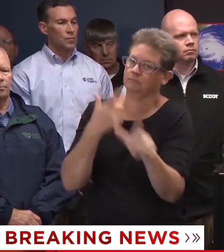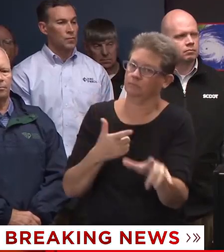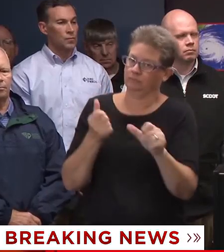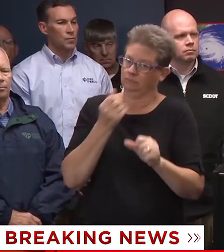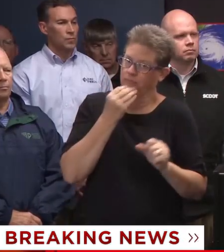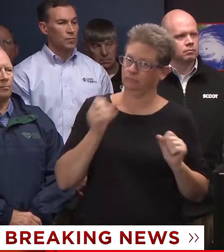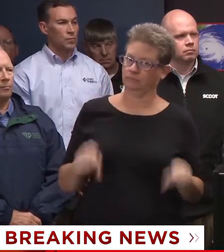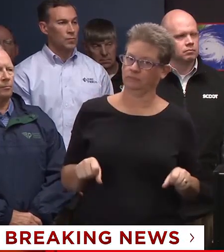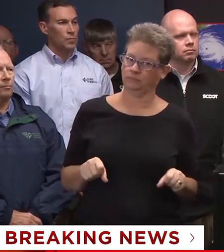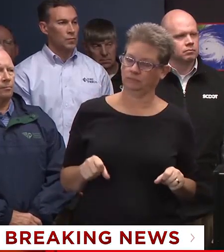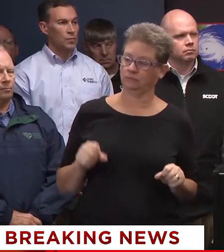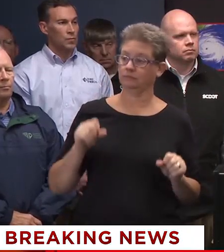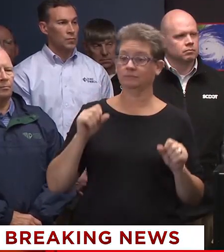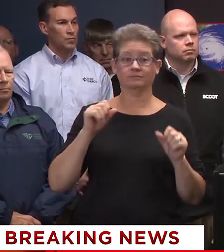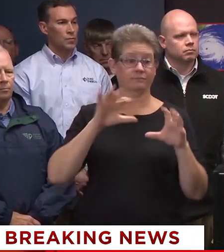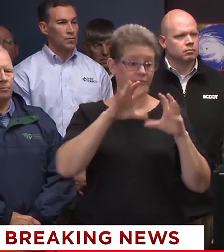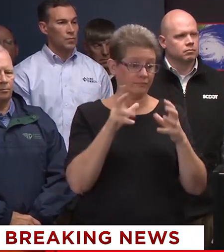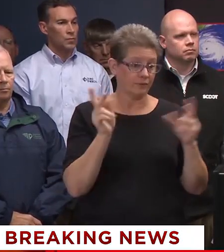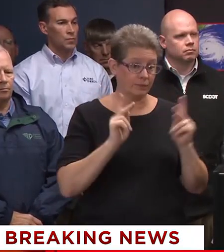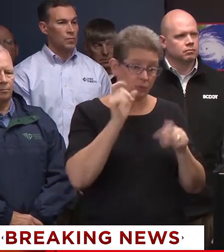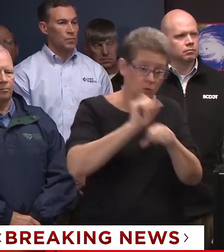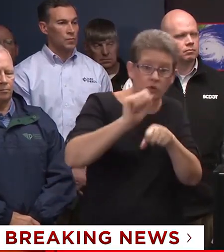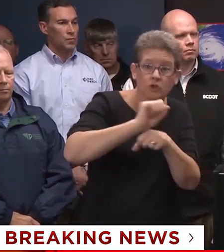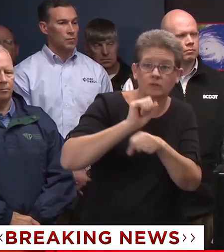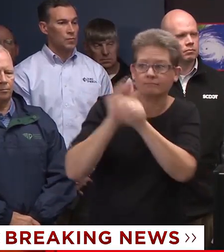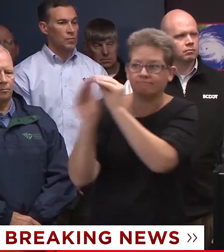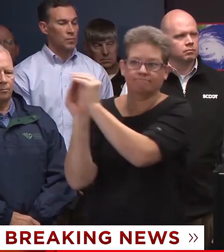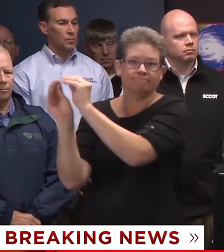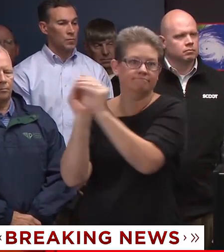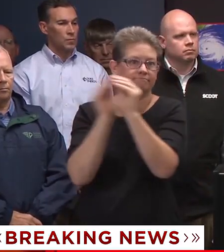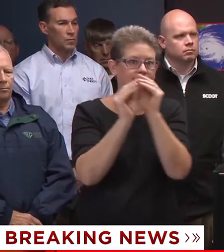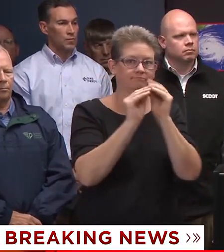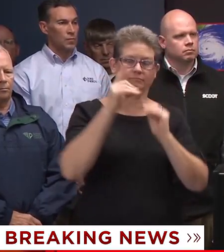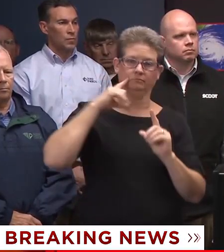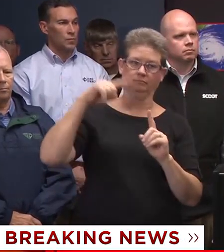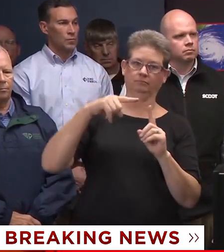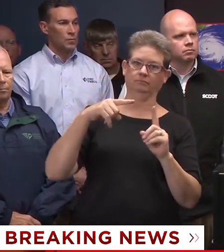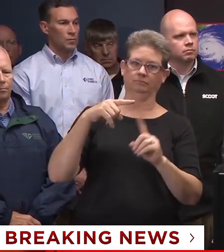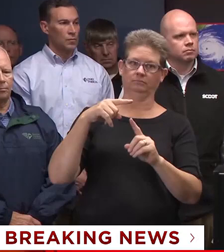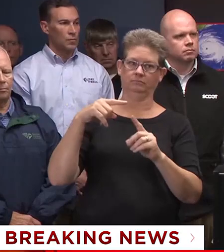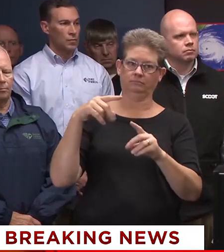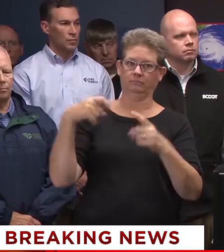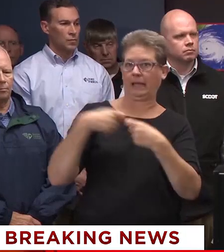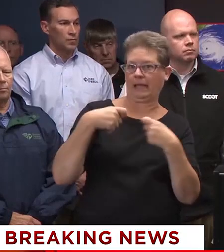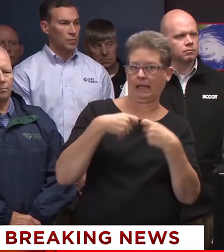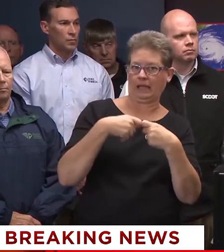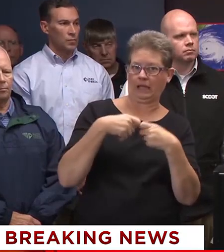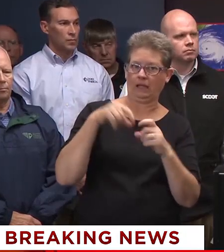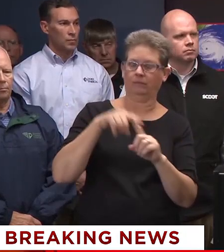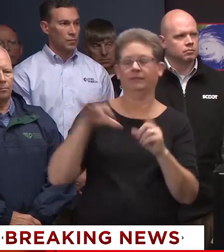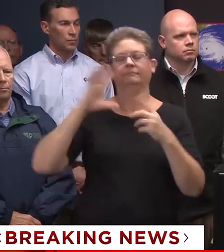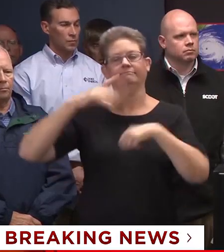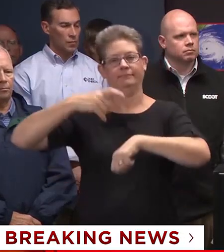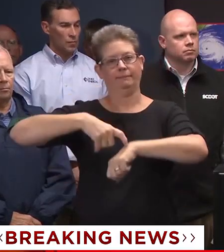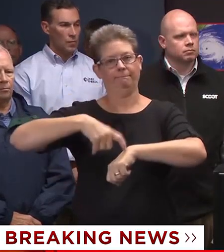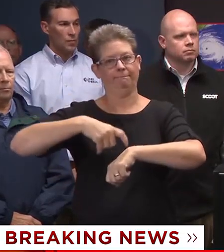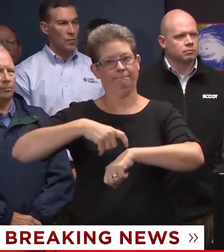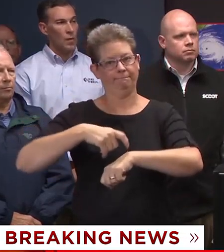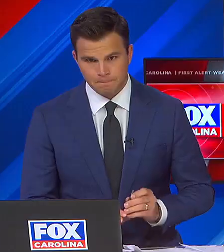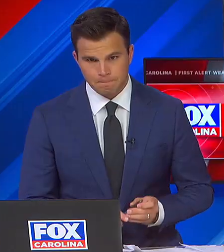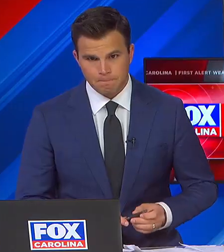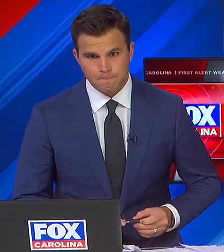the crews are working around the clock to restore power. Again, it's going to take time, and we ask people.